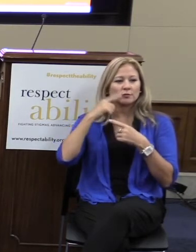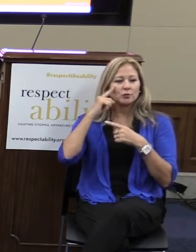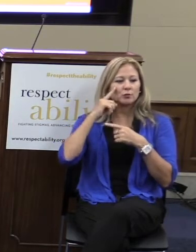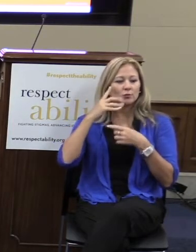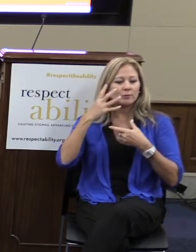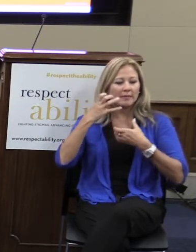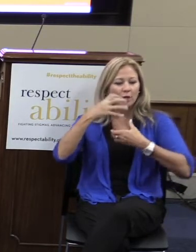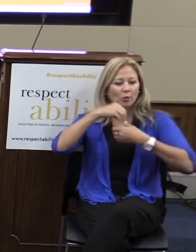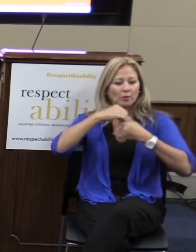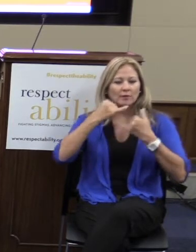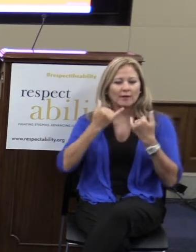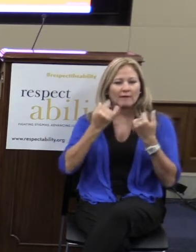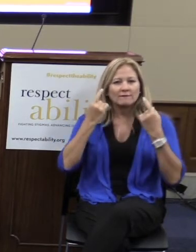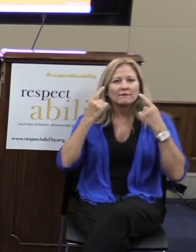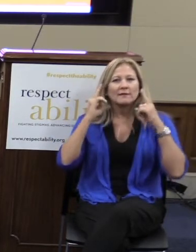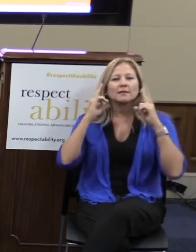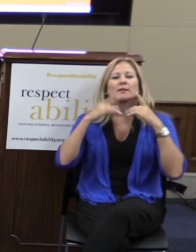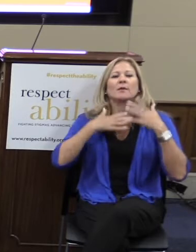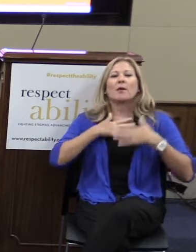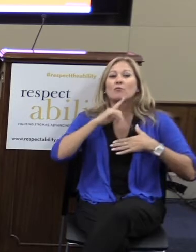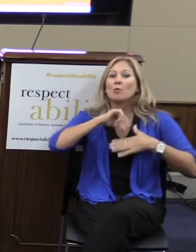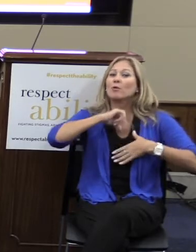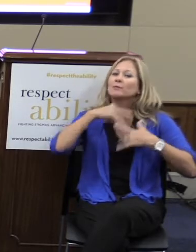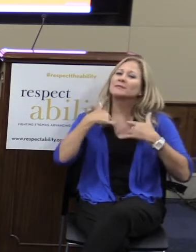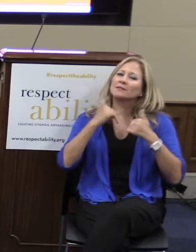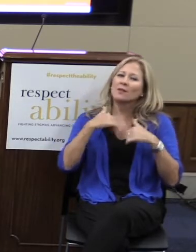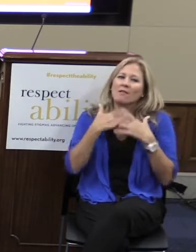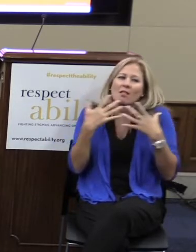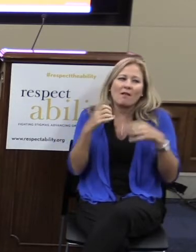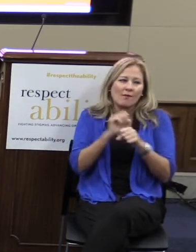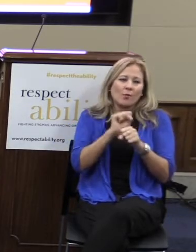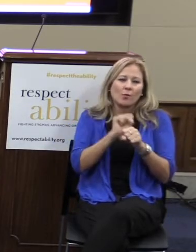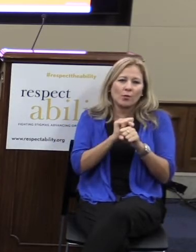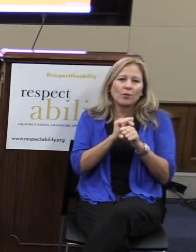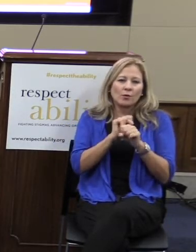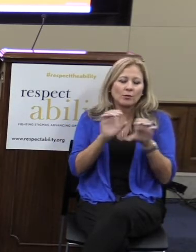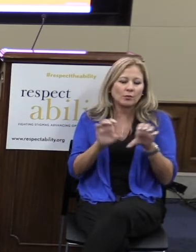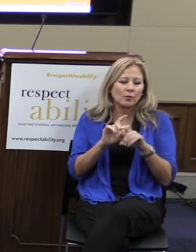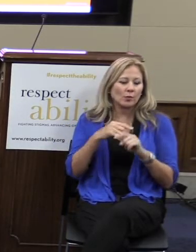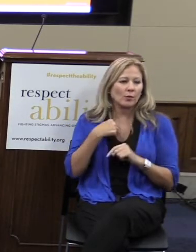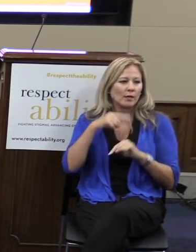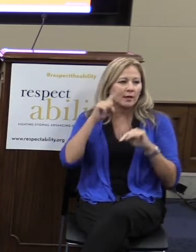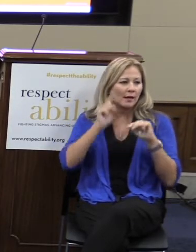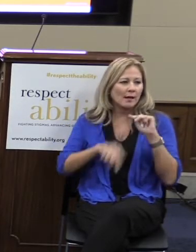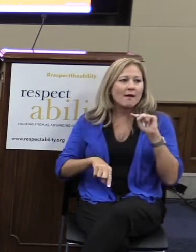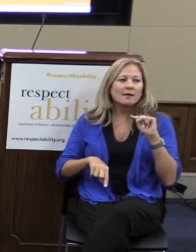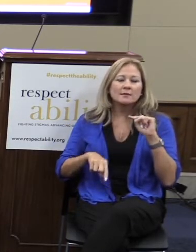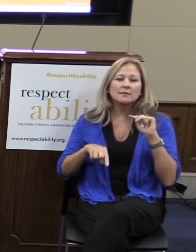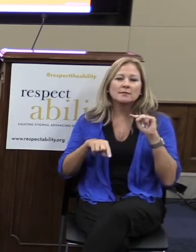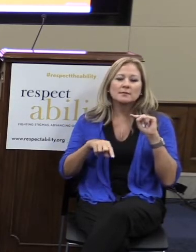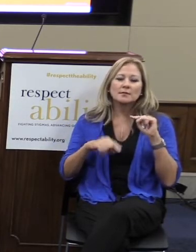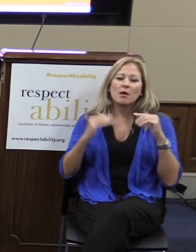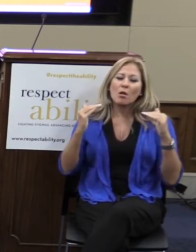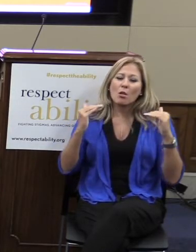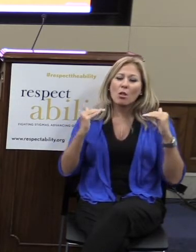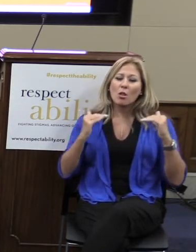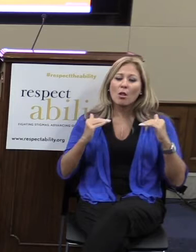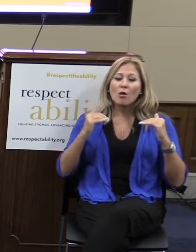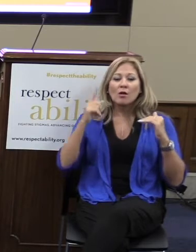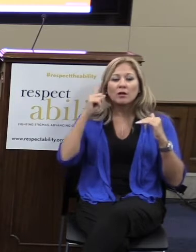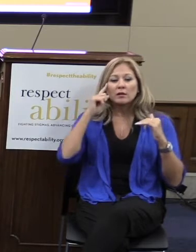and I'm proud of the work we do there, but there is still a lot of work to do, and we cannot lower our